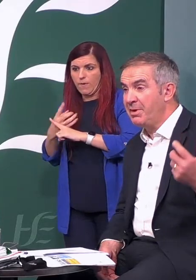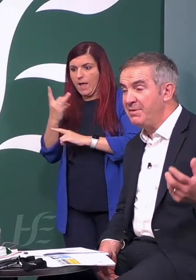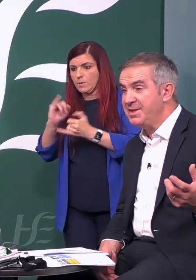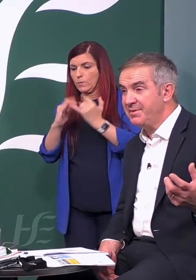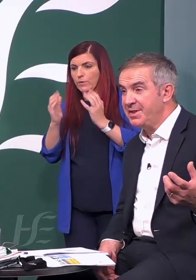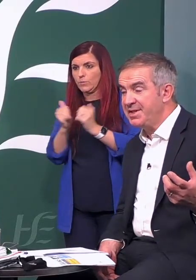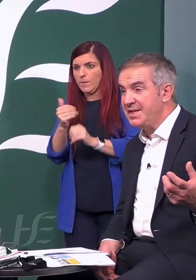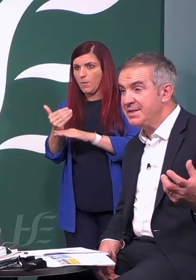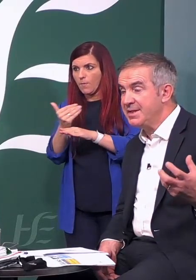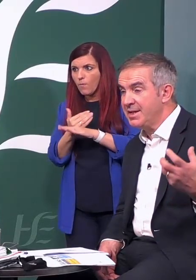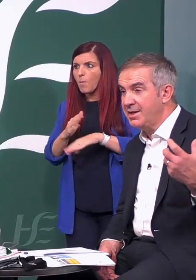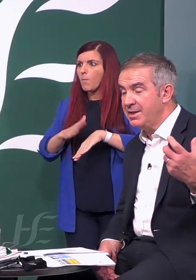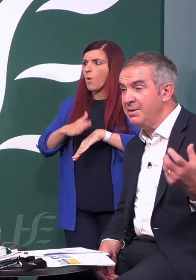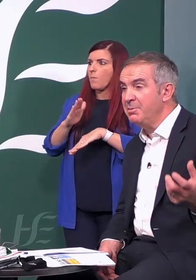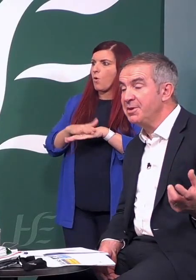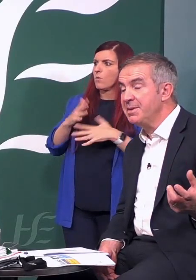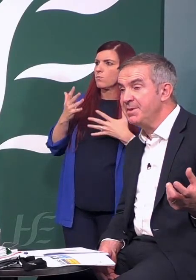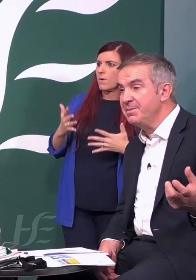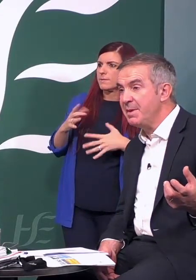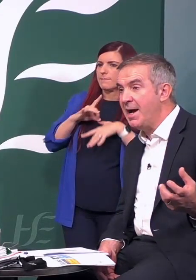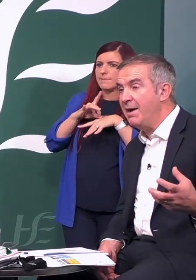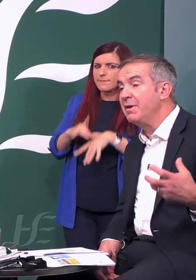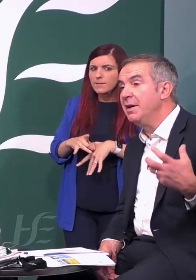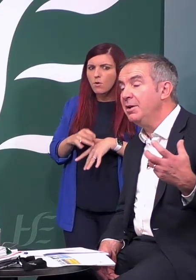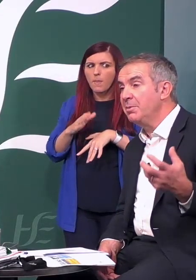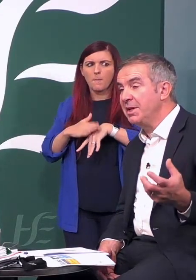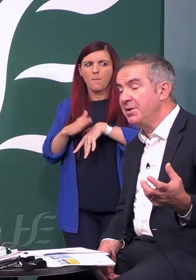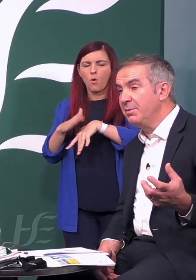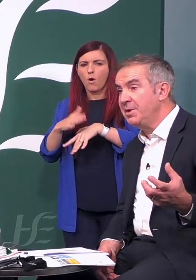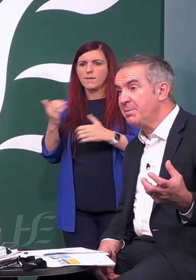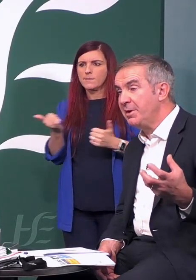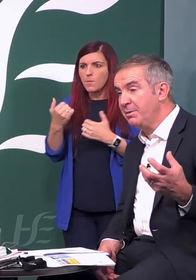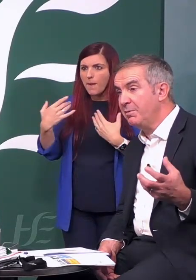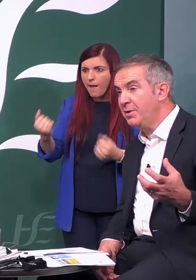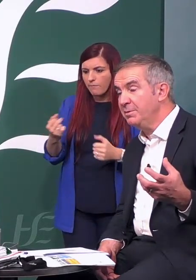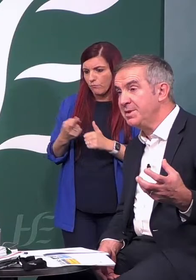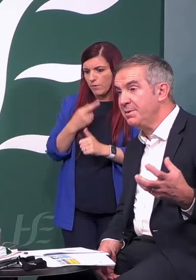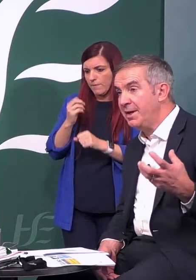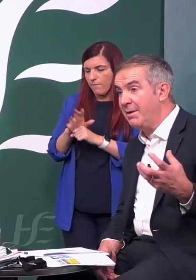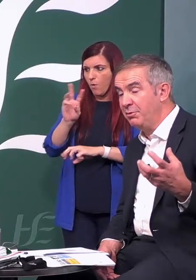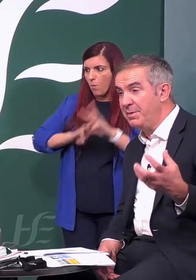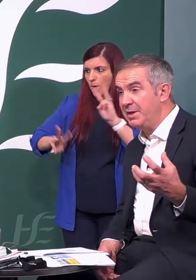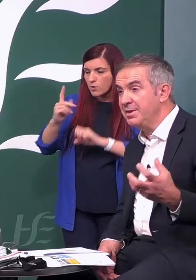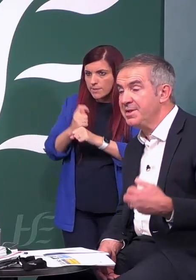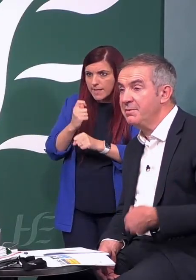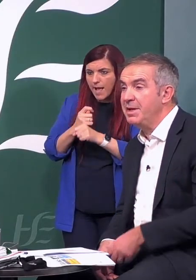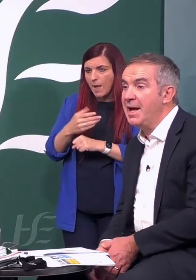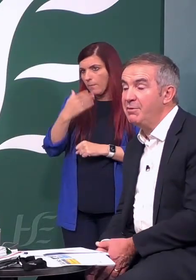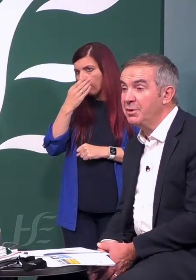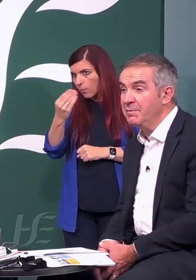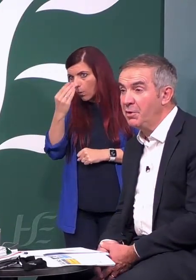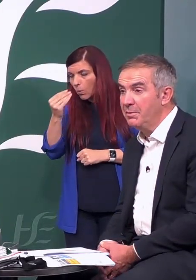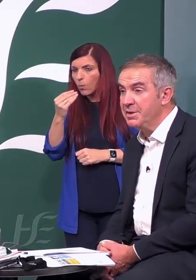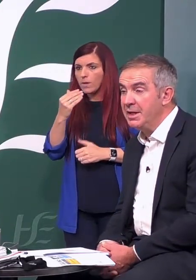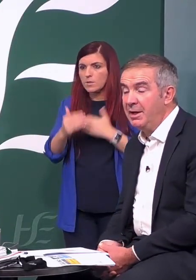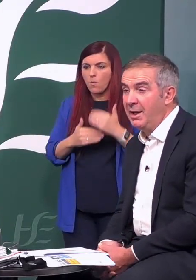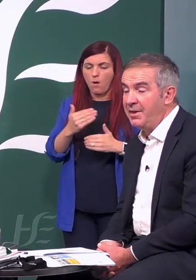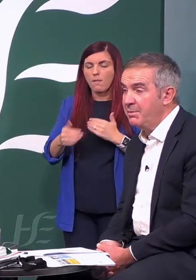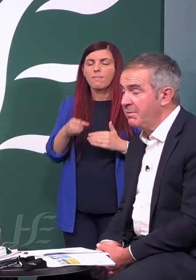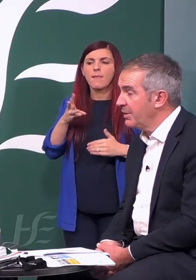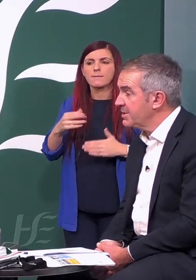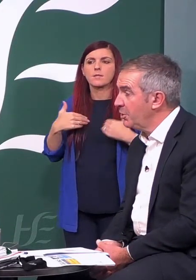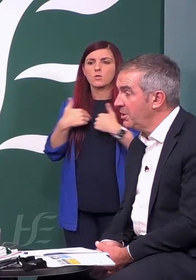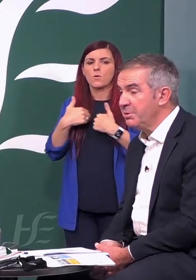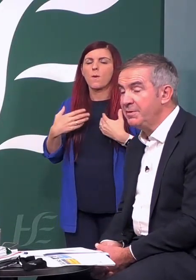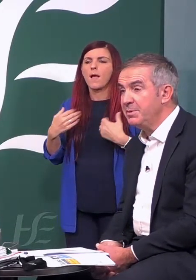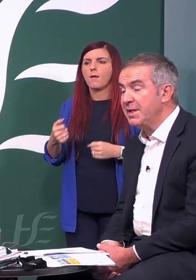more prevalence of the disease in society and the more symptoms we have coming into the winter period with flu and so on, that would be a concern we'd have looking forward. I